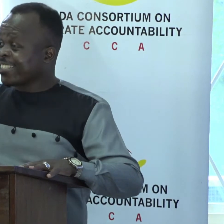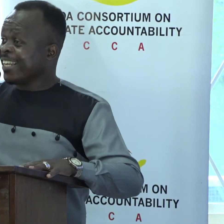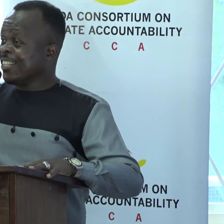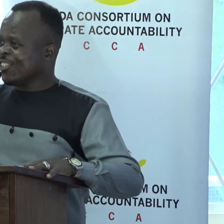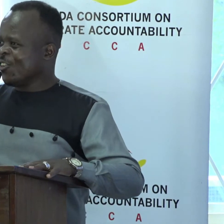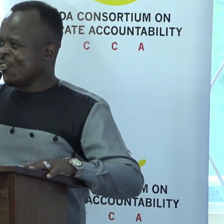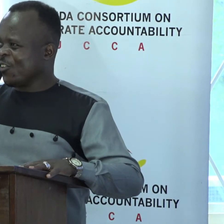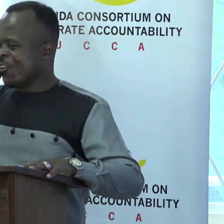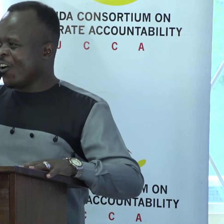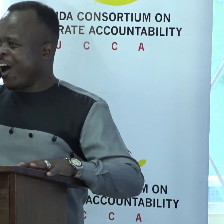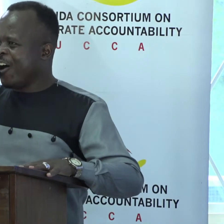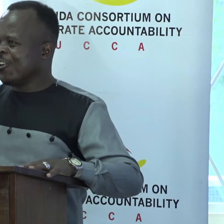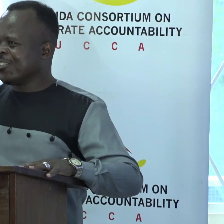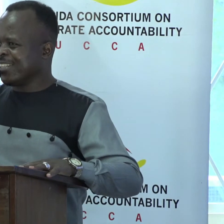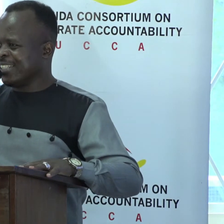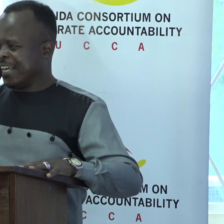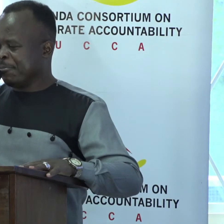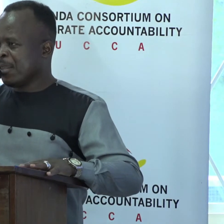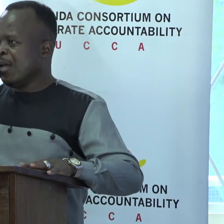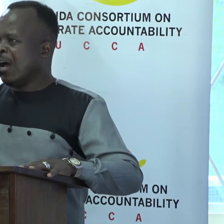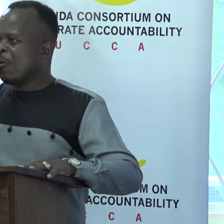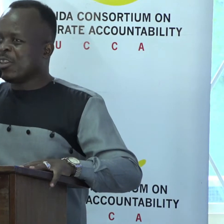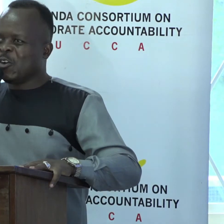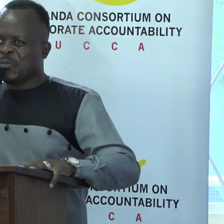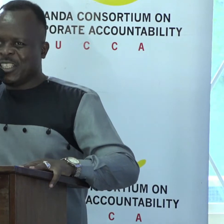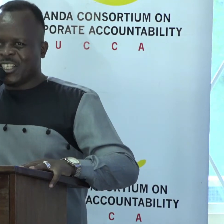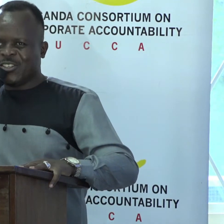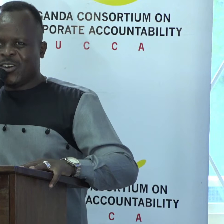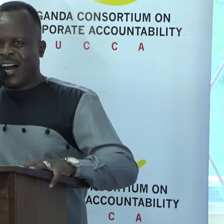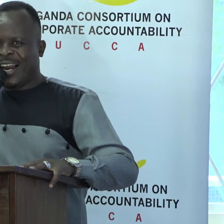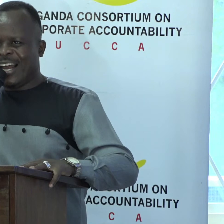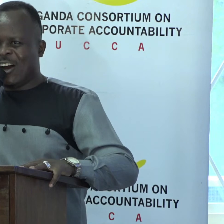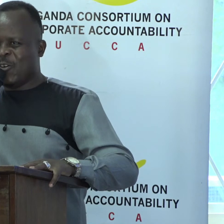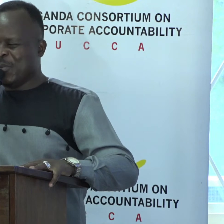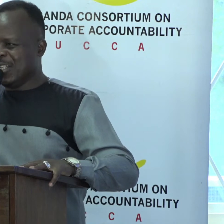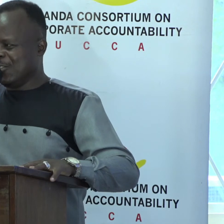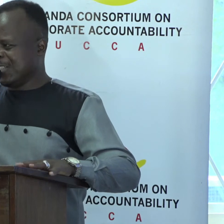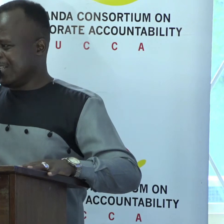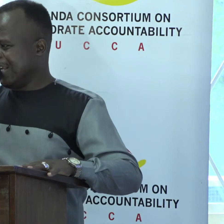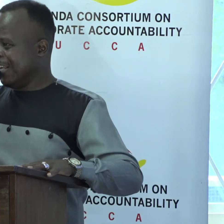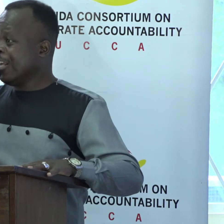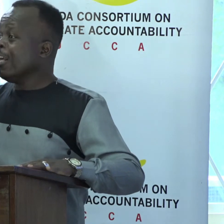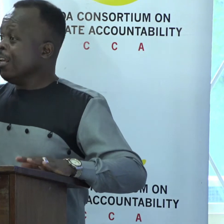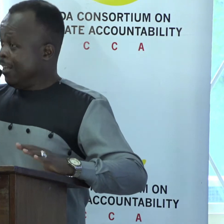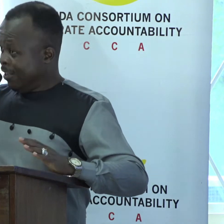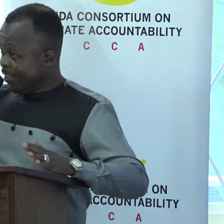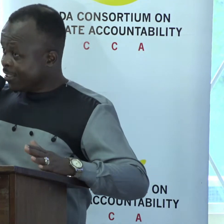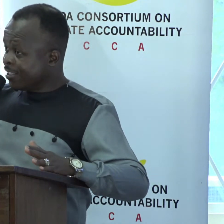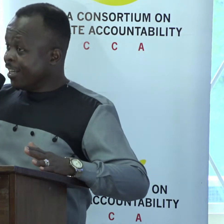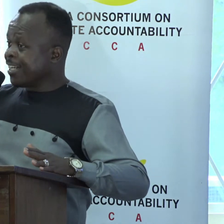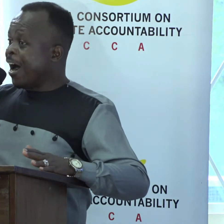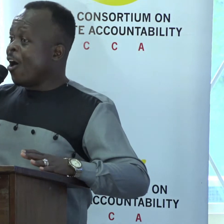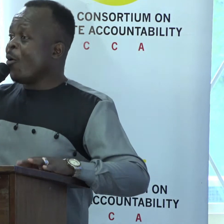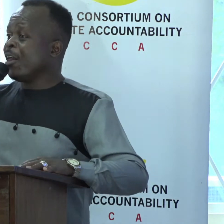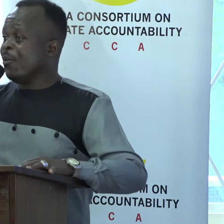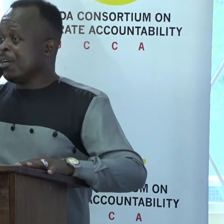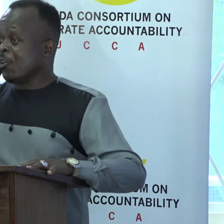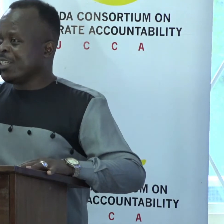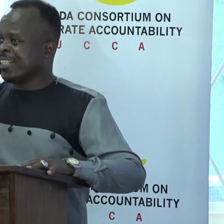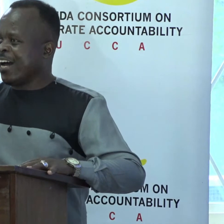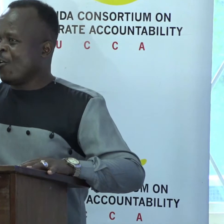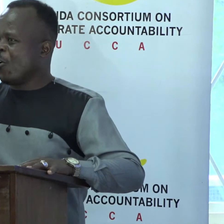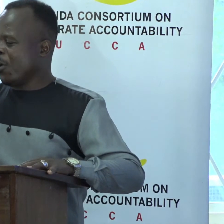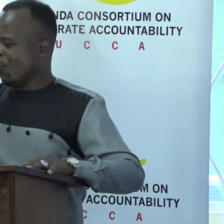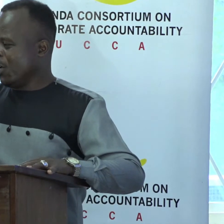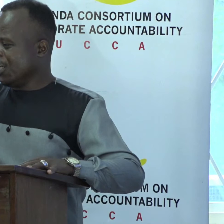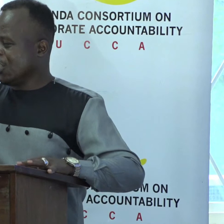it sustains you throughout the day. Without much ado, allow me to say, it's that hour, the much